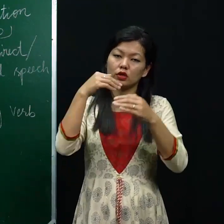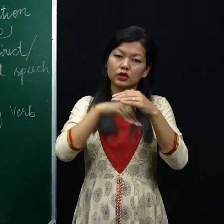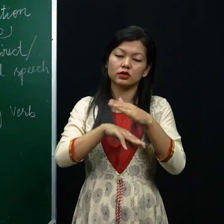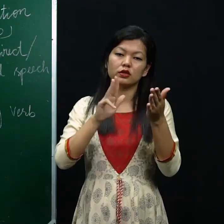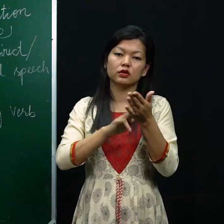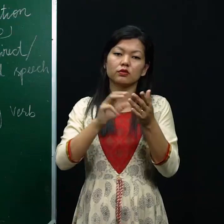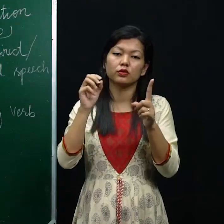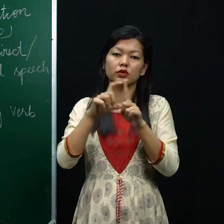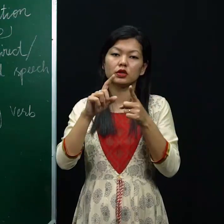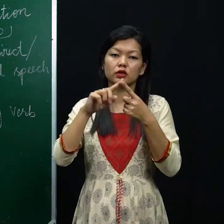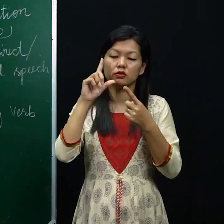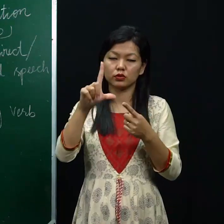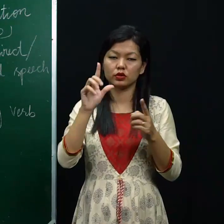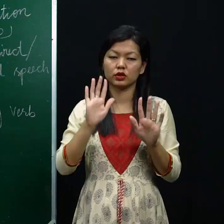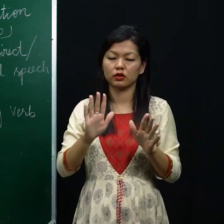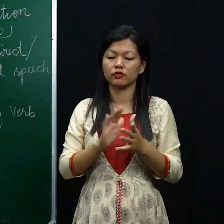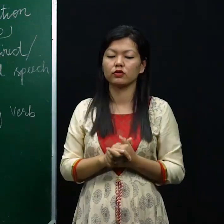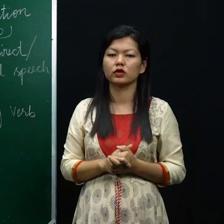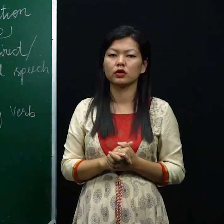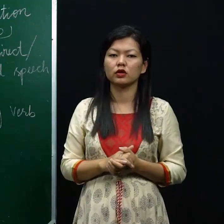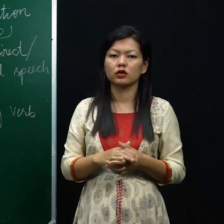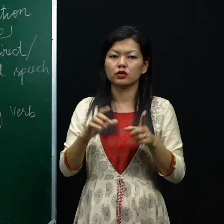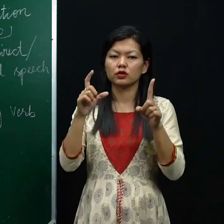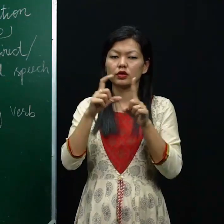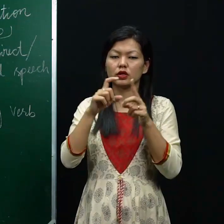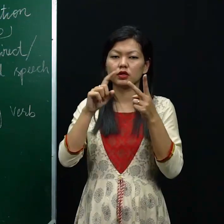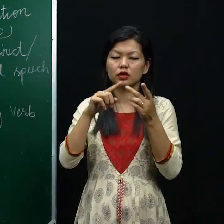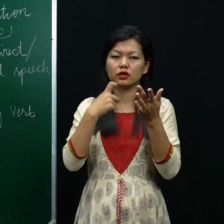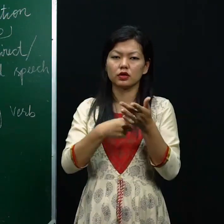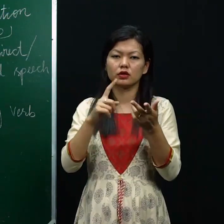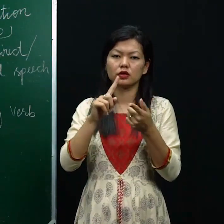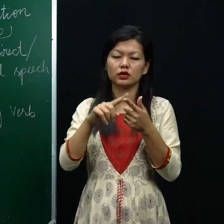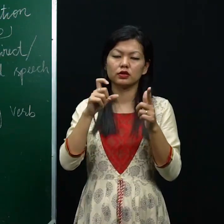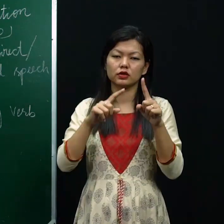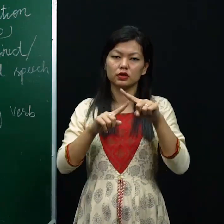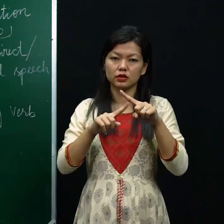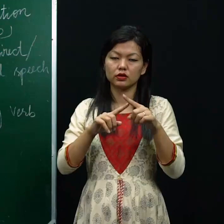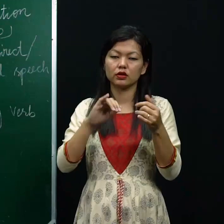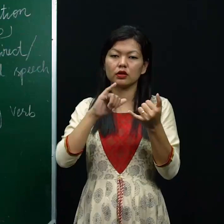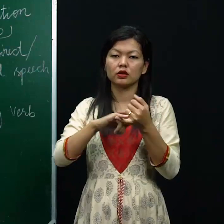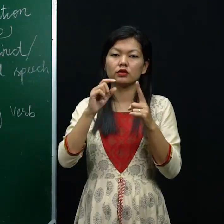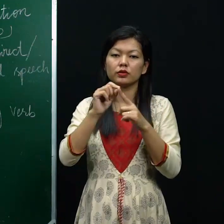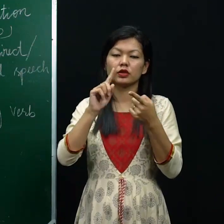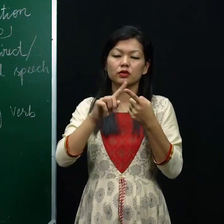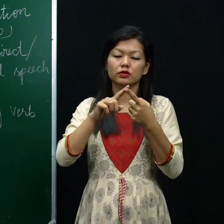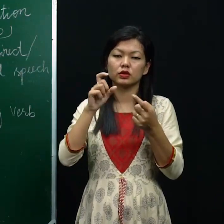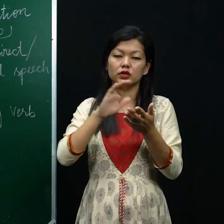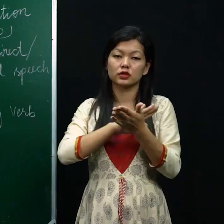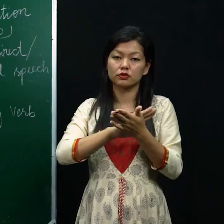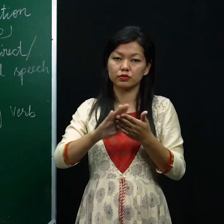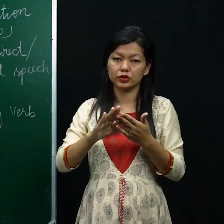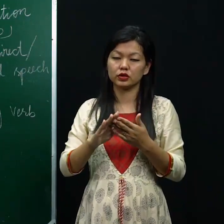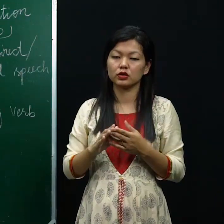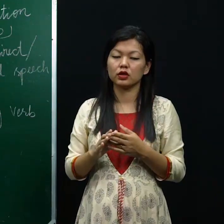find a model in the direct speech, you have to change the model verb, though it may not be an action word. Many times we consider